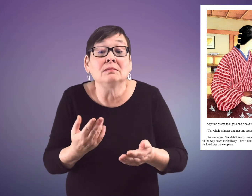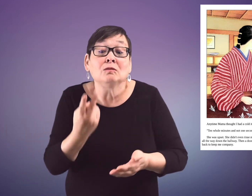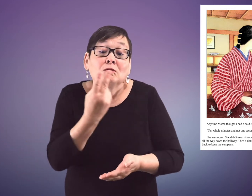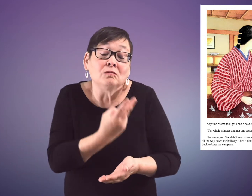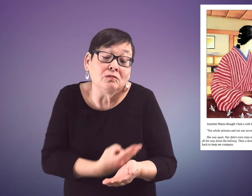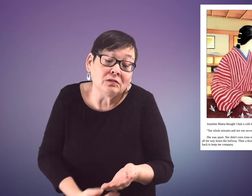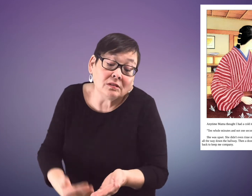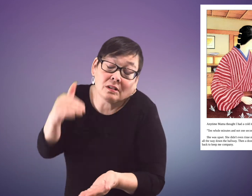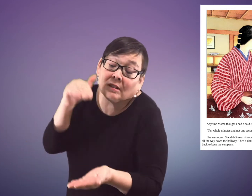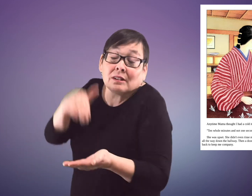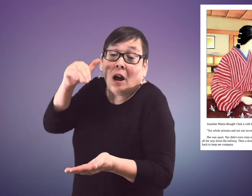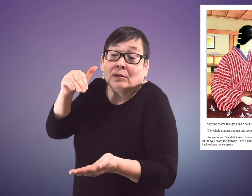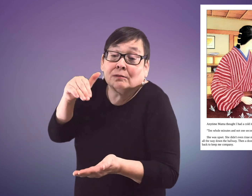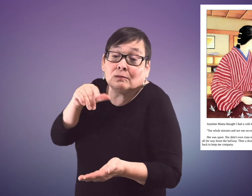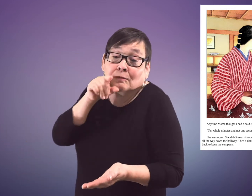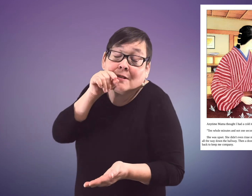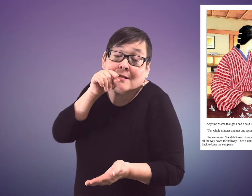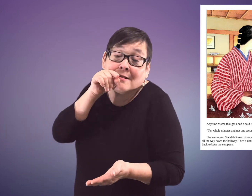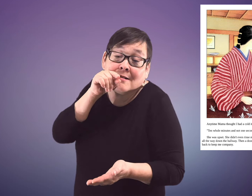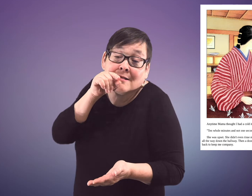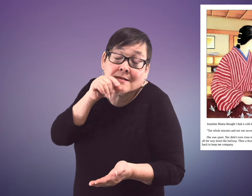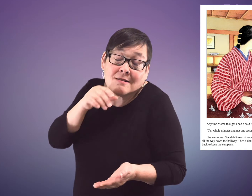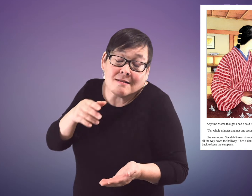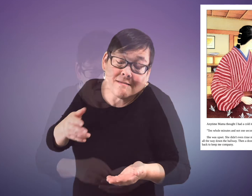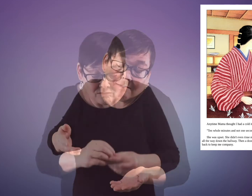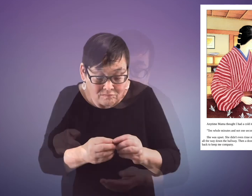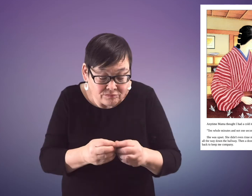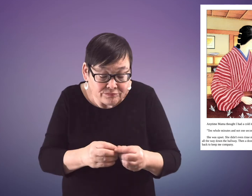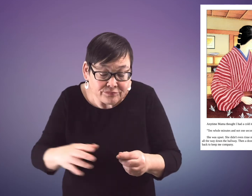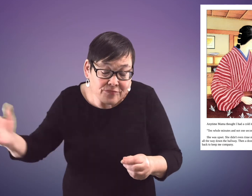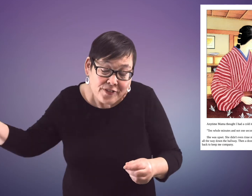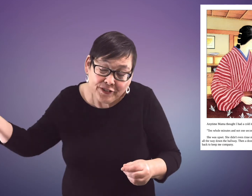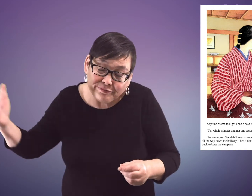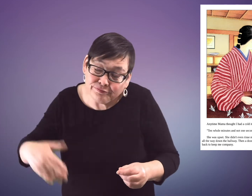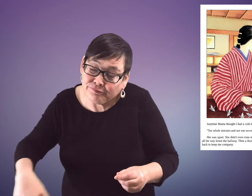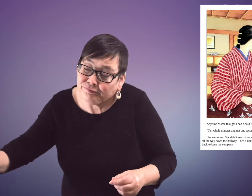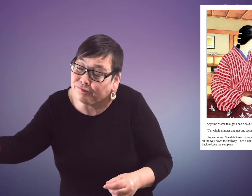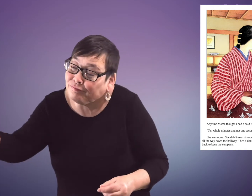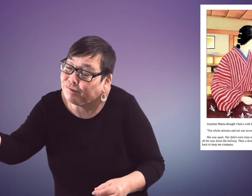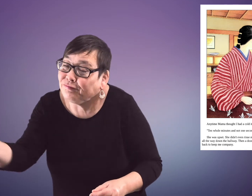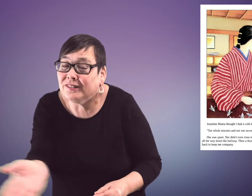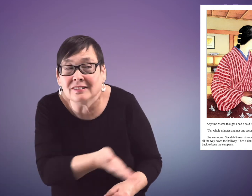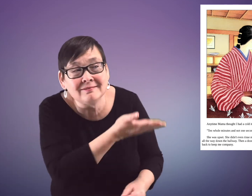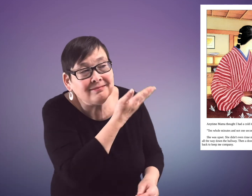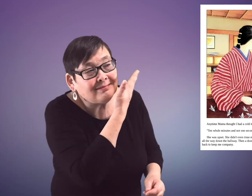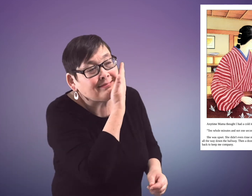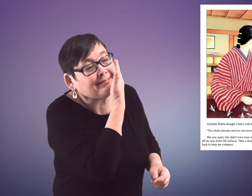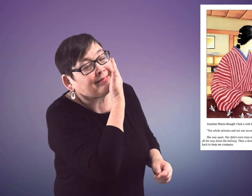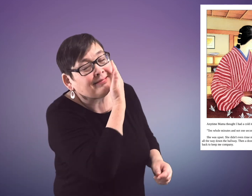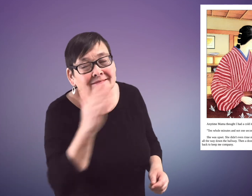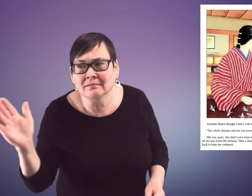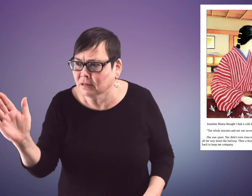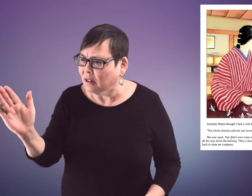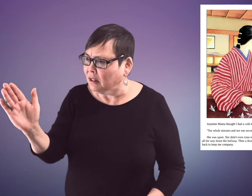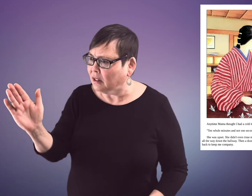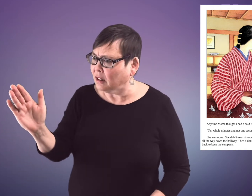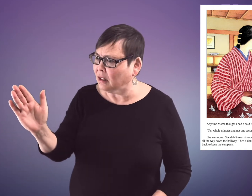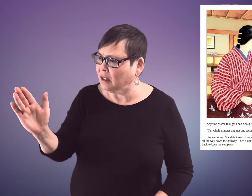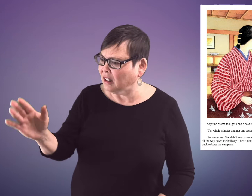Maybe even 2,000. She reached out and touched my face with her cool hand. "Why, you're hot